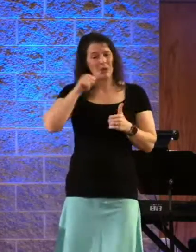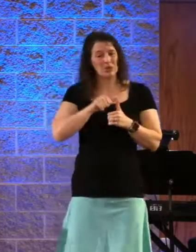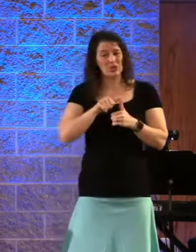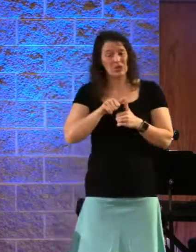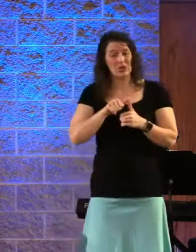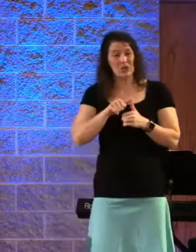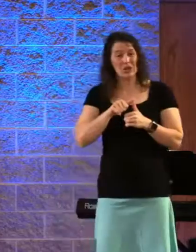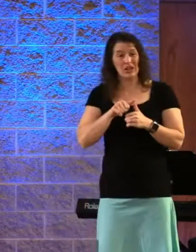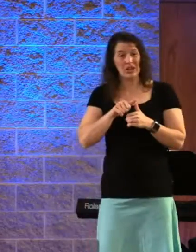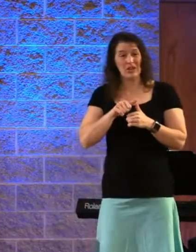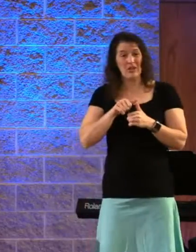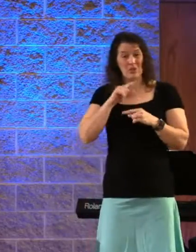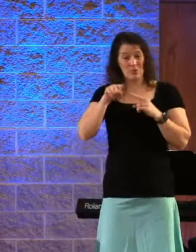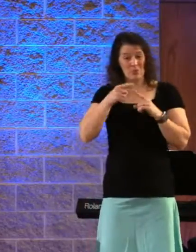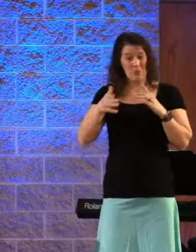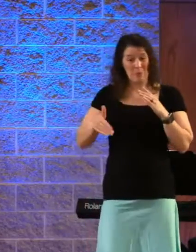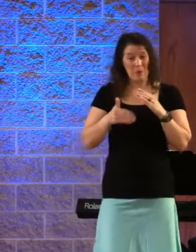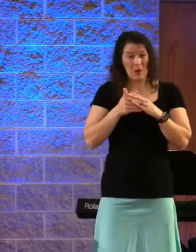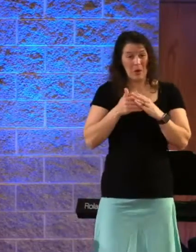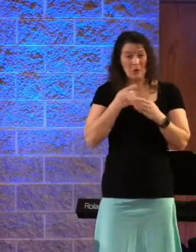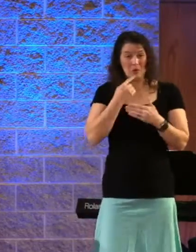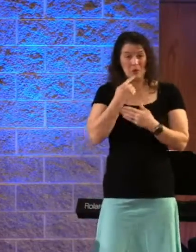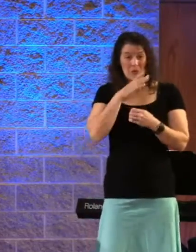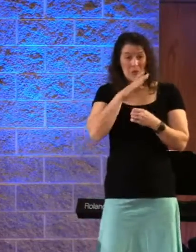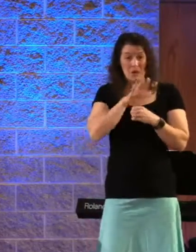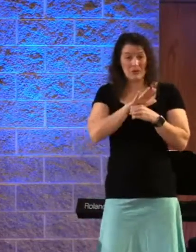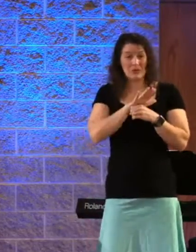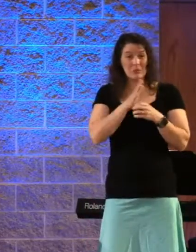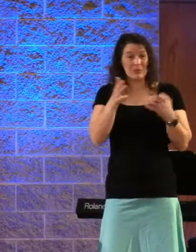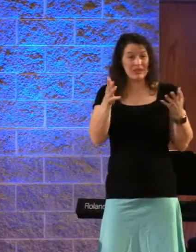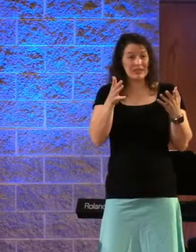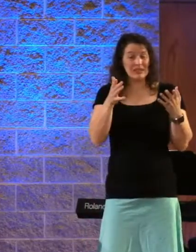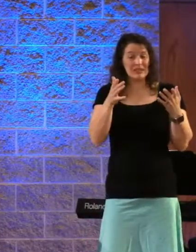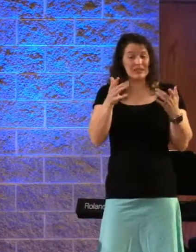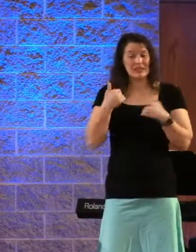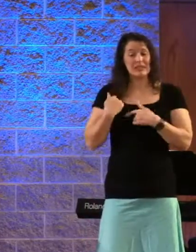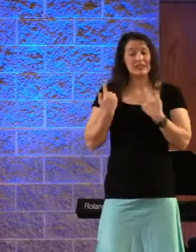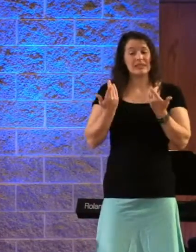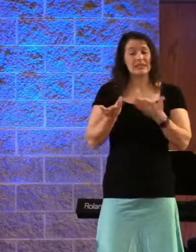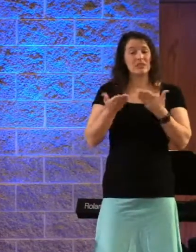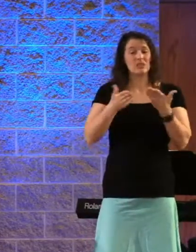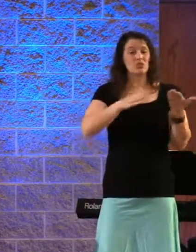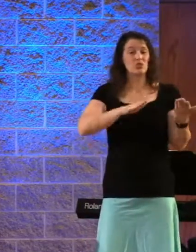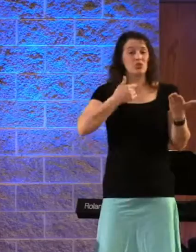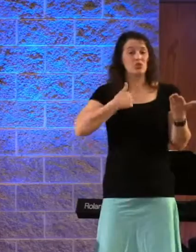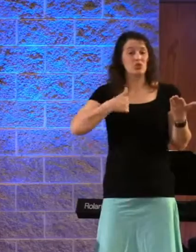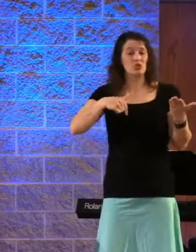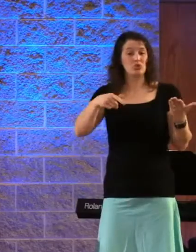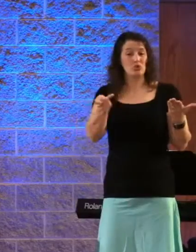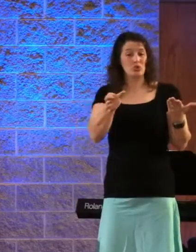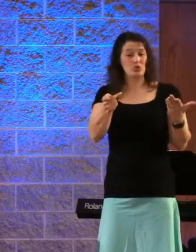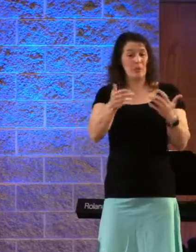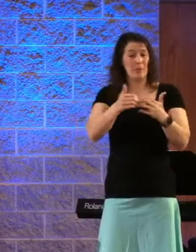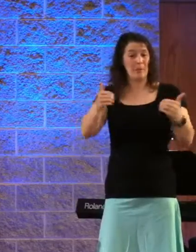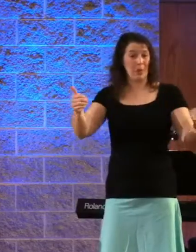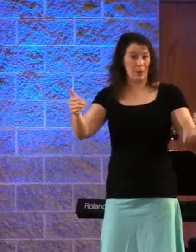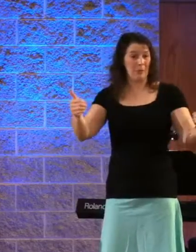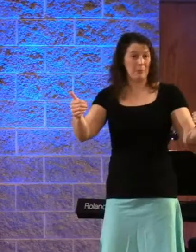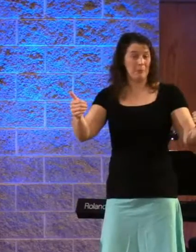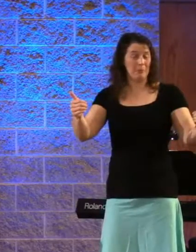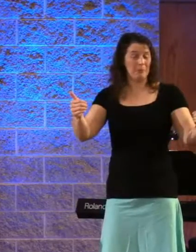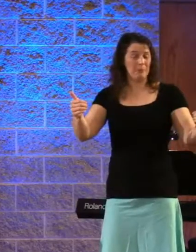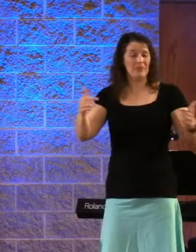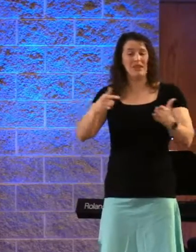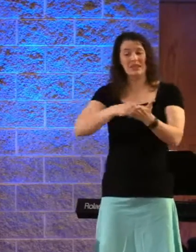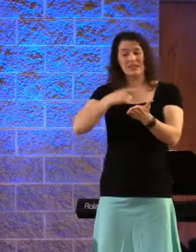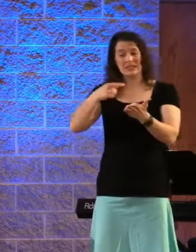altar, what? To death do us part. To death do us part. And